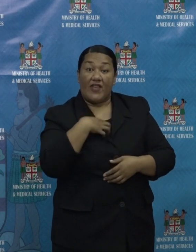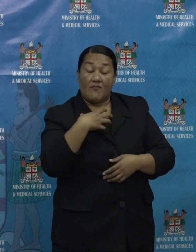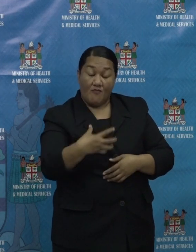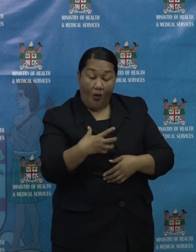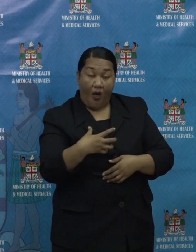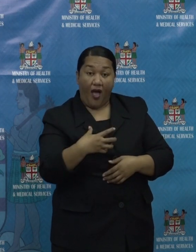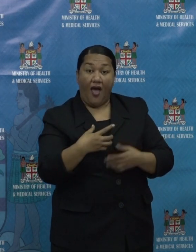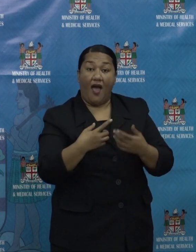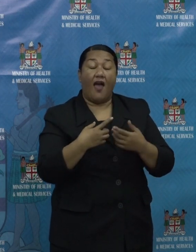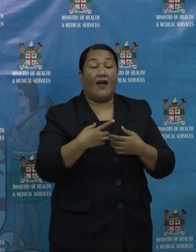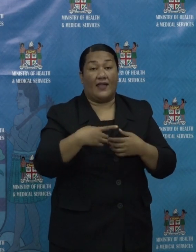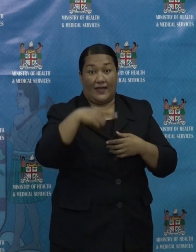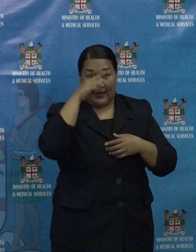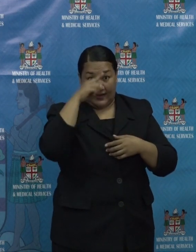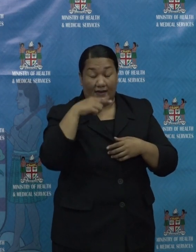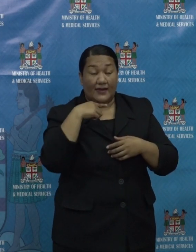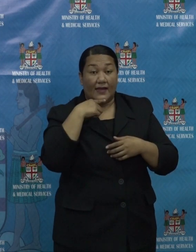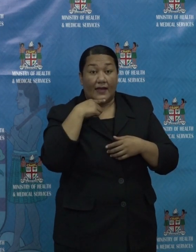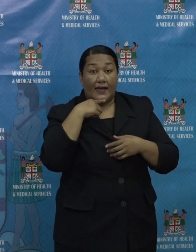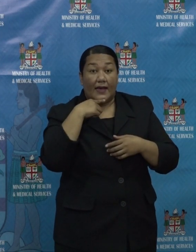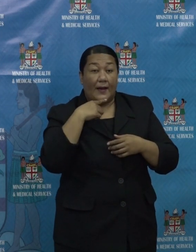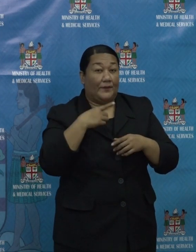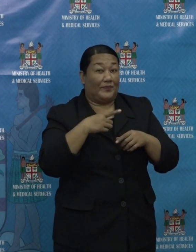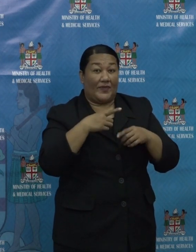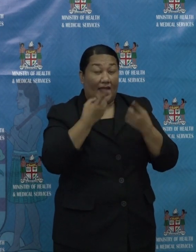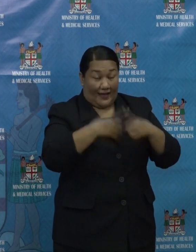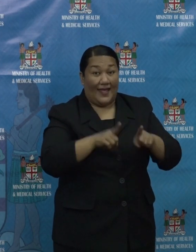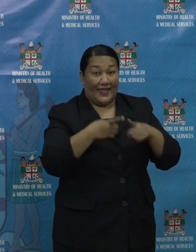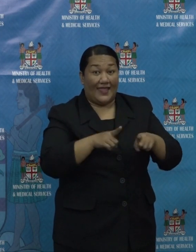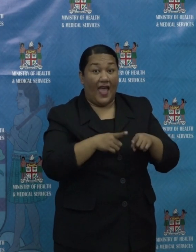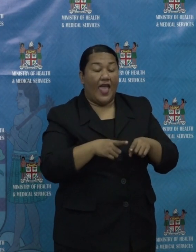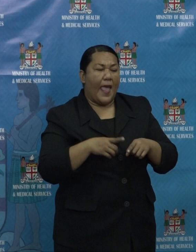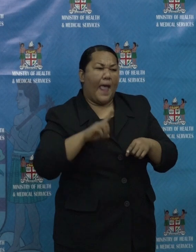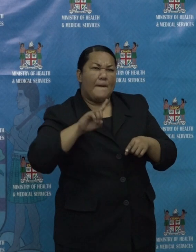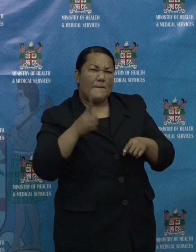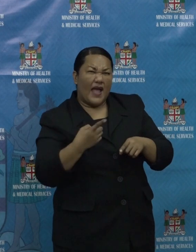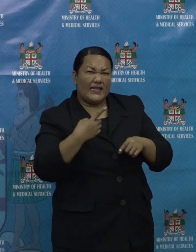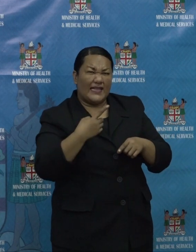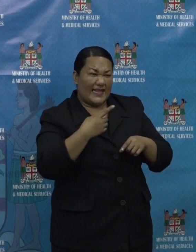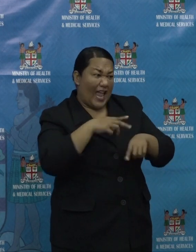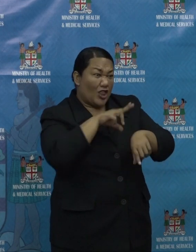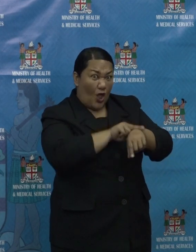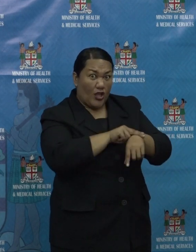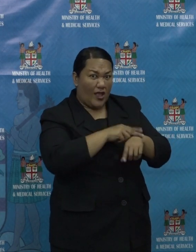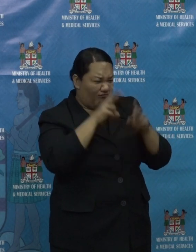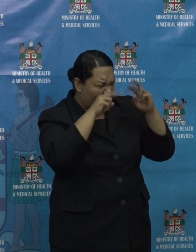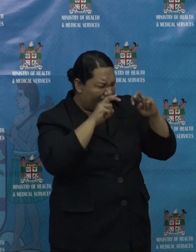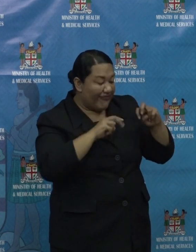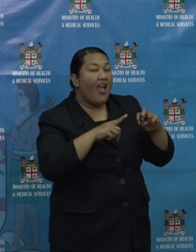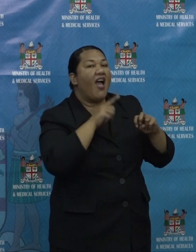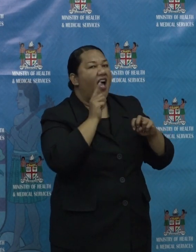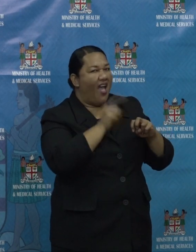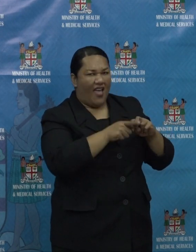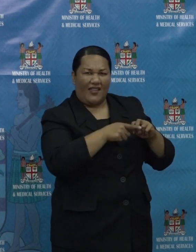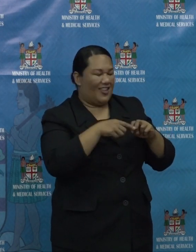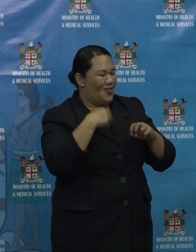positive patients. However, their deaths have been classified as non-COVID deaths by their doctors. Their doctors have determined that their deaths were caused